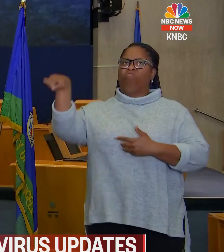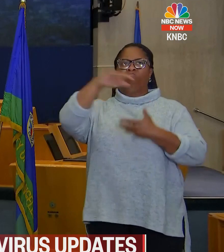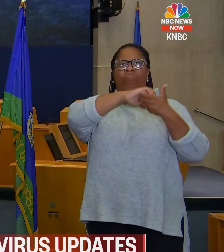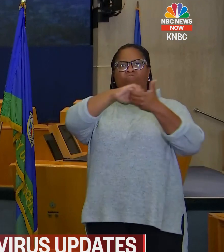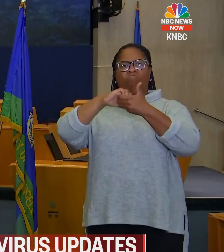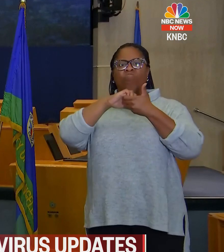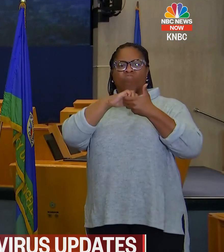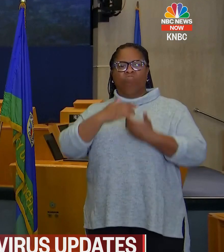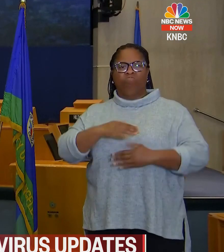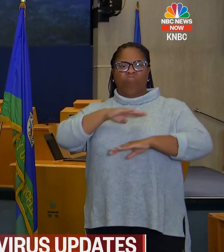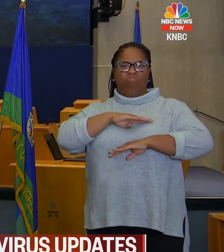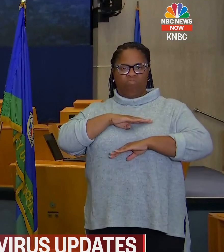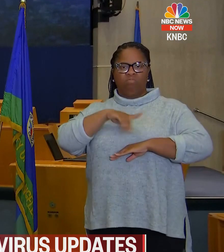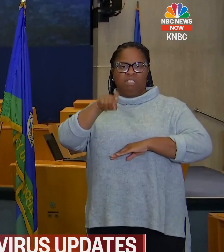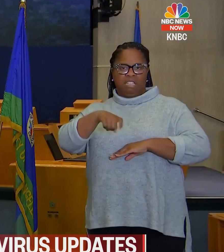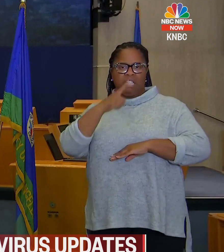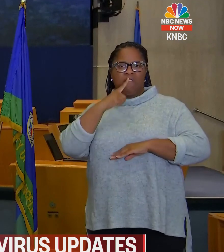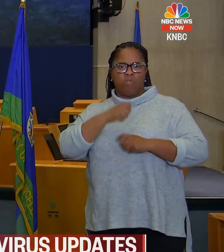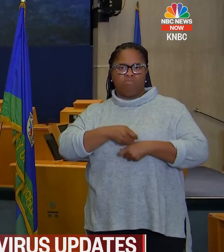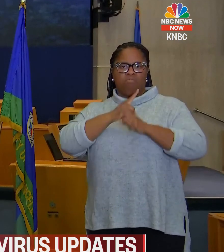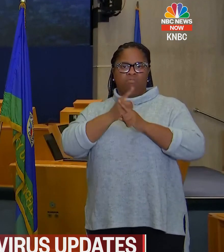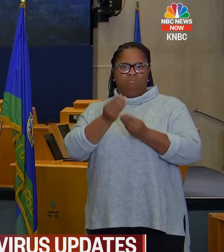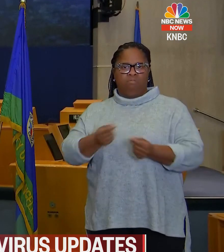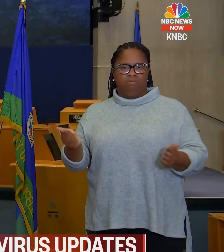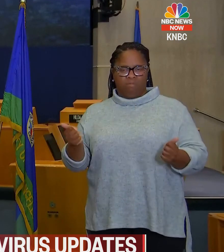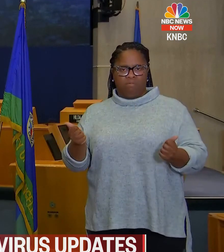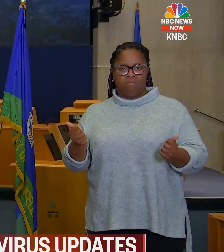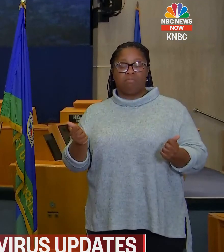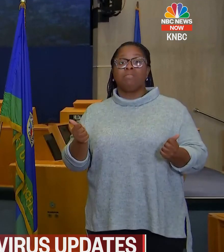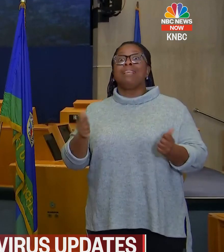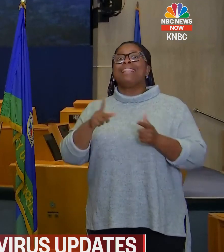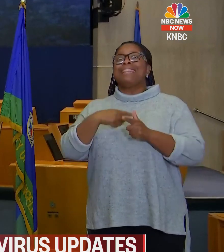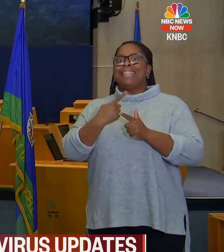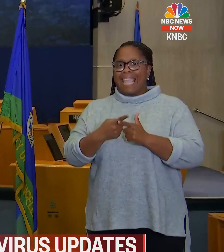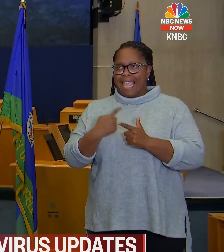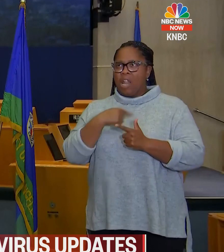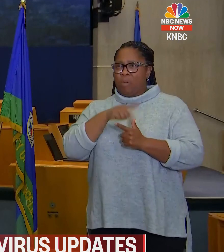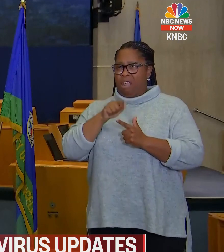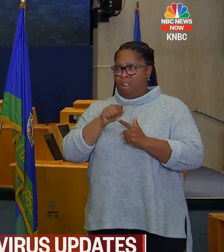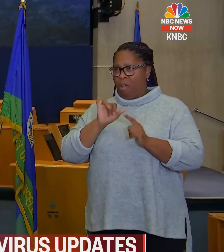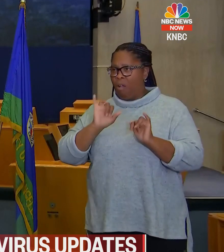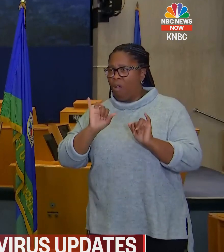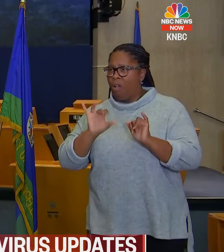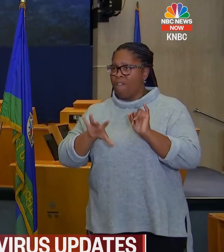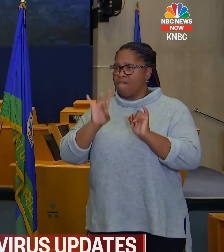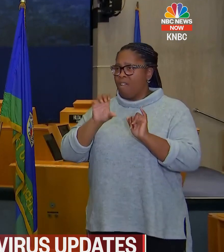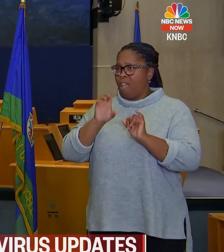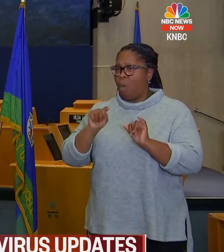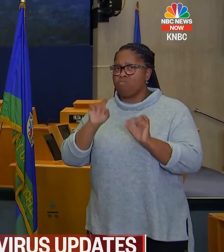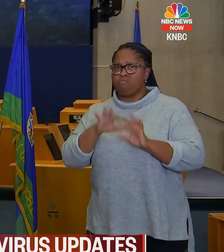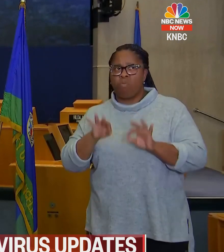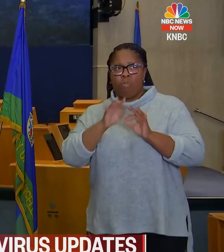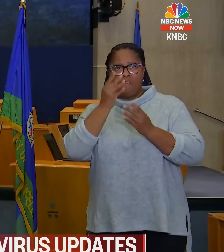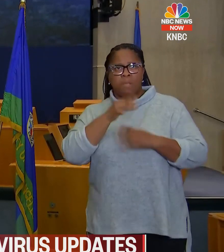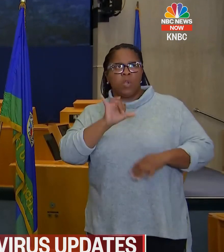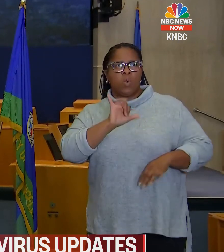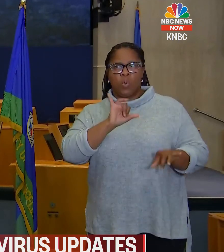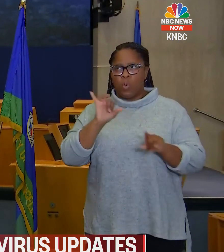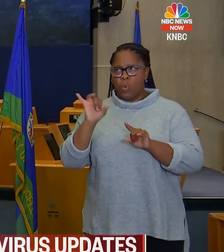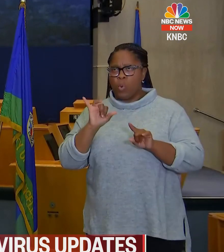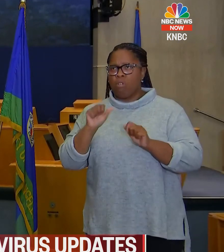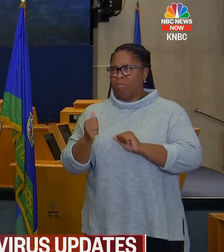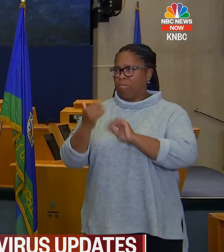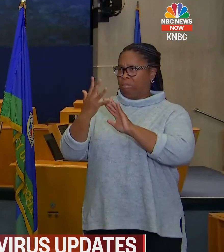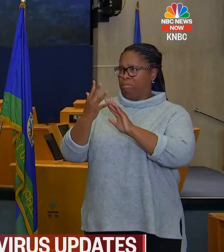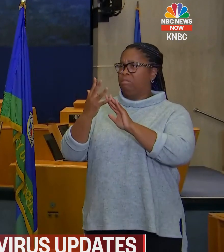on. Only then can we get the critical information that we need to meet this crisis head on,